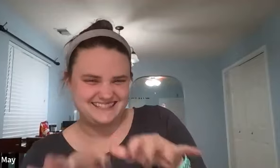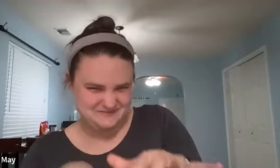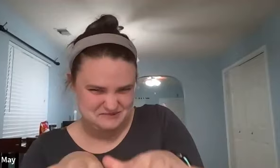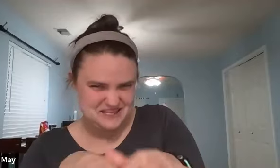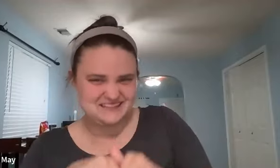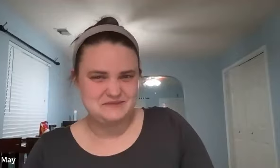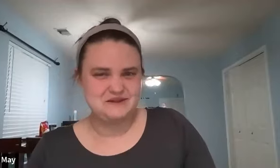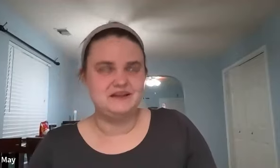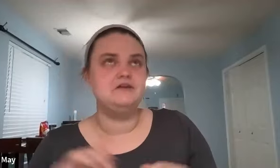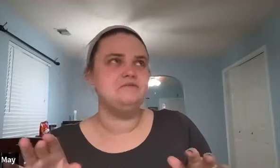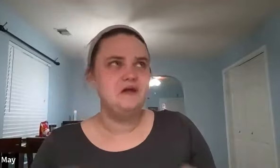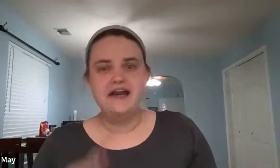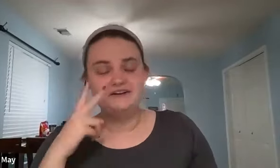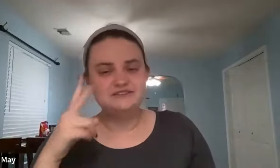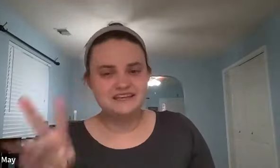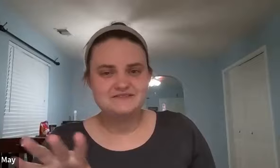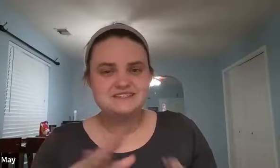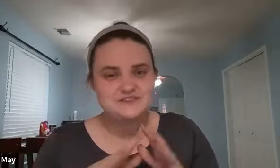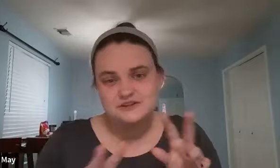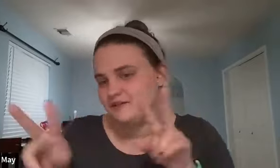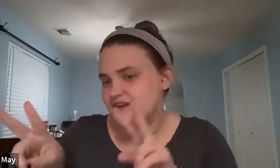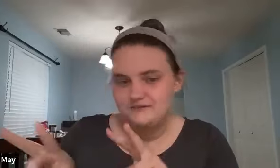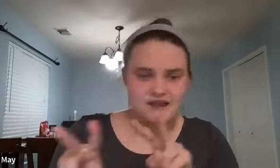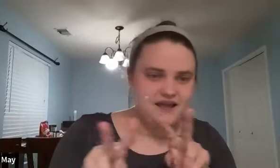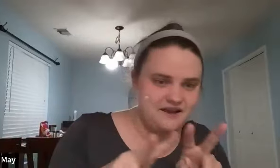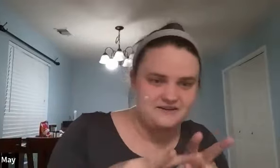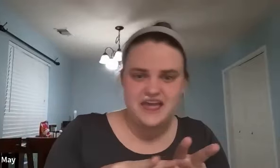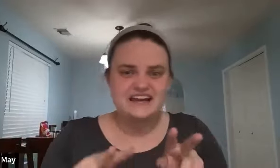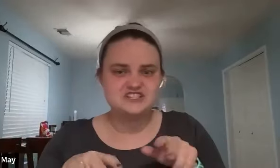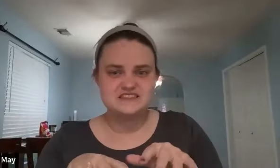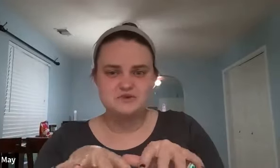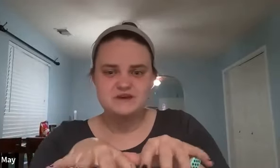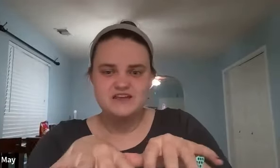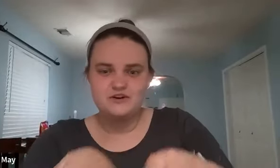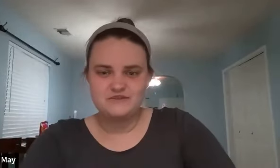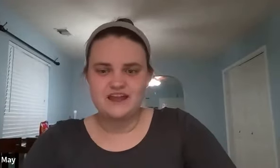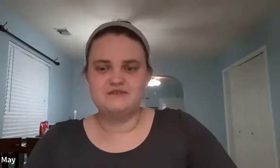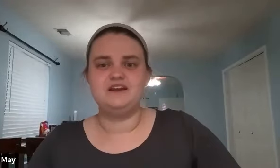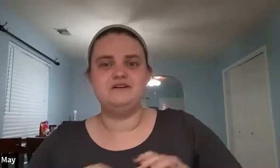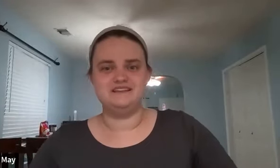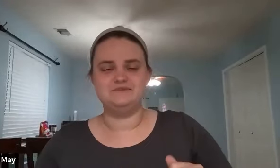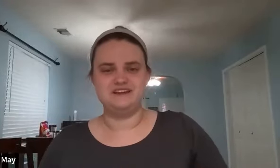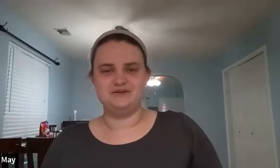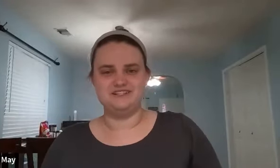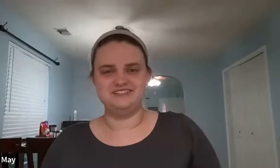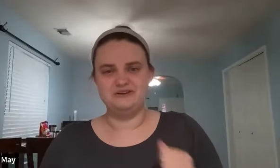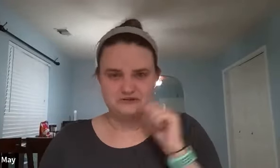can see people's hands type and I'm like, oh, and I'll like even sit there like looking around and I'll just see the movement out of the corner of my eye. I'm like, okay, someone's got a question or